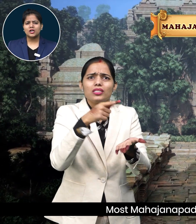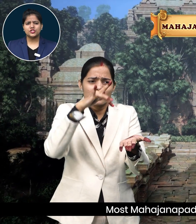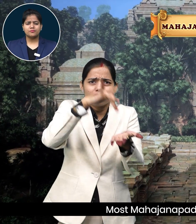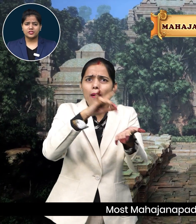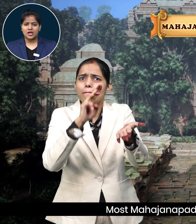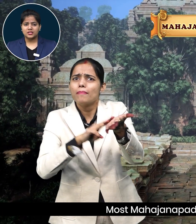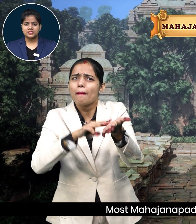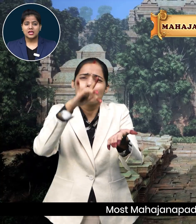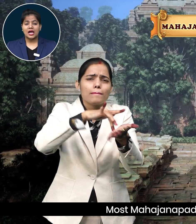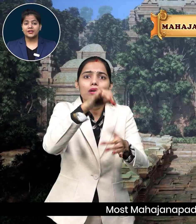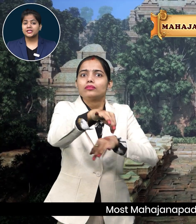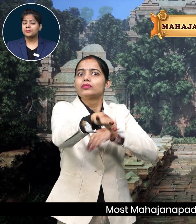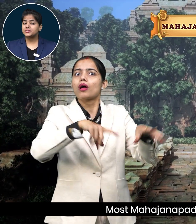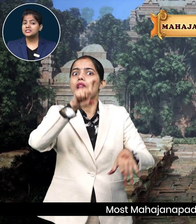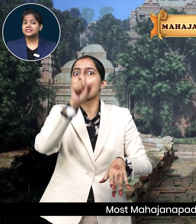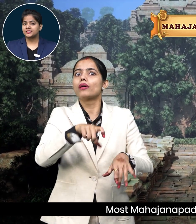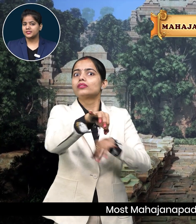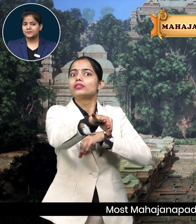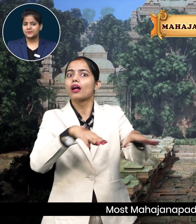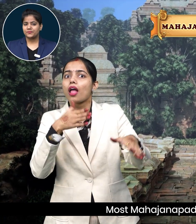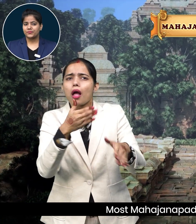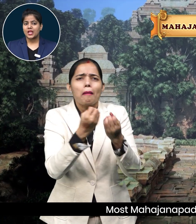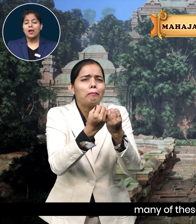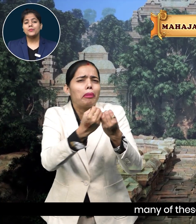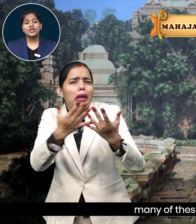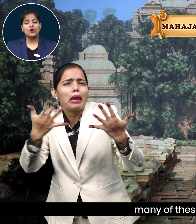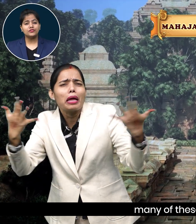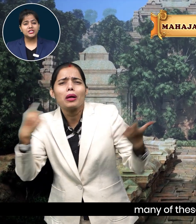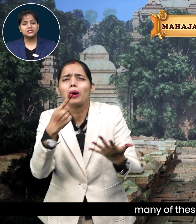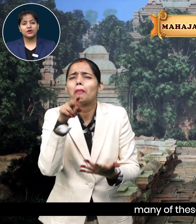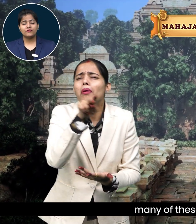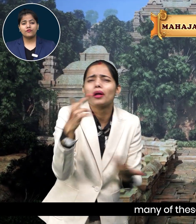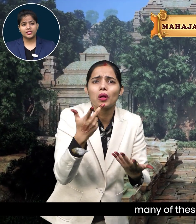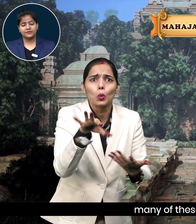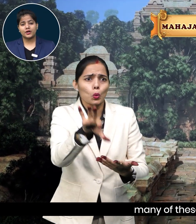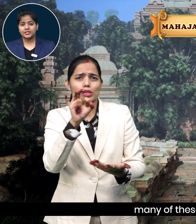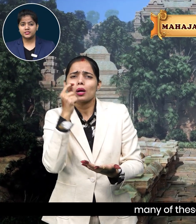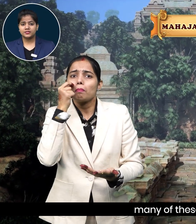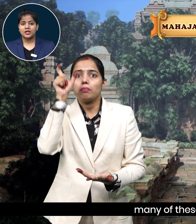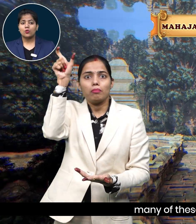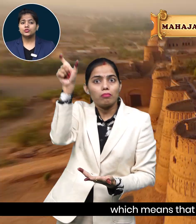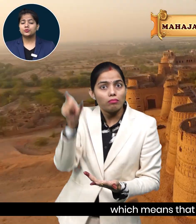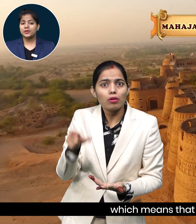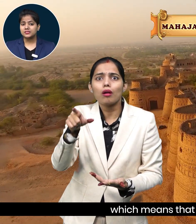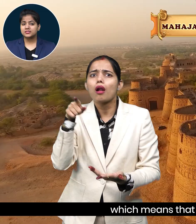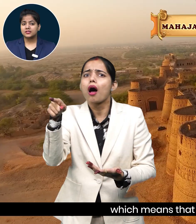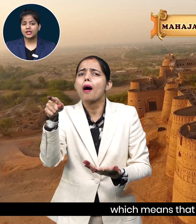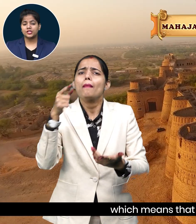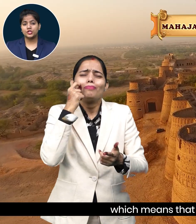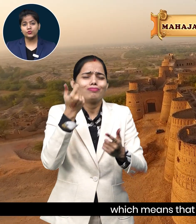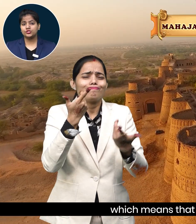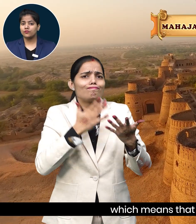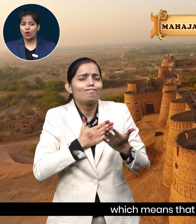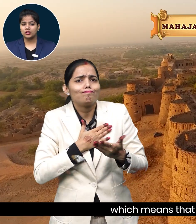Most Mahajanpadas had a capital city. Many of these were fortified, which means